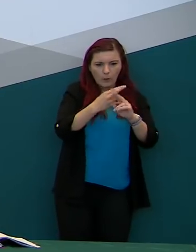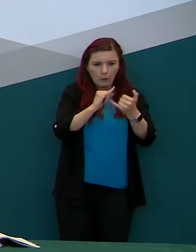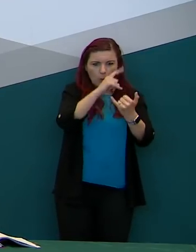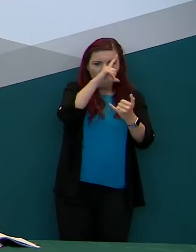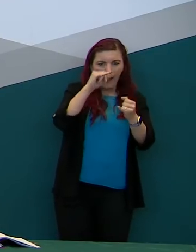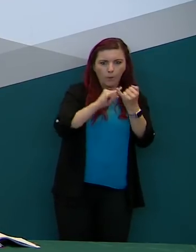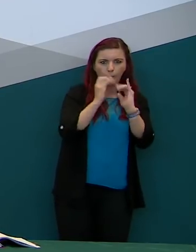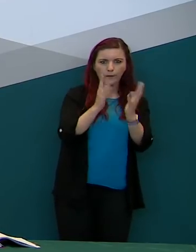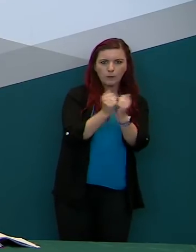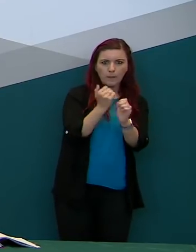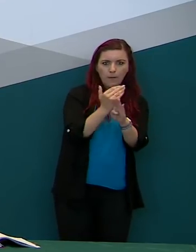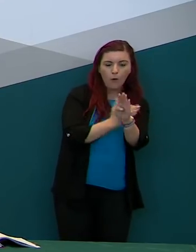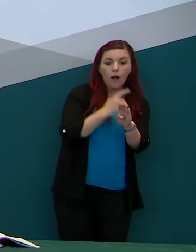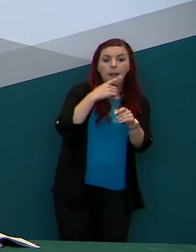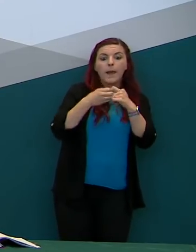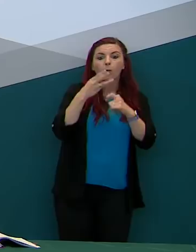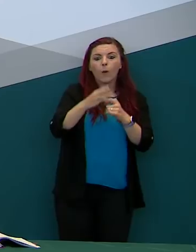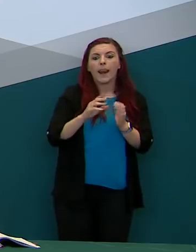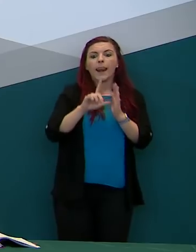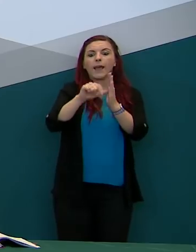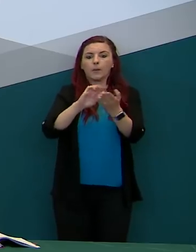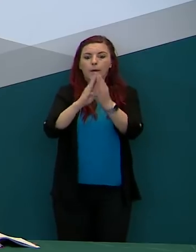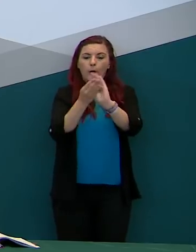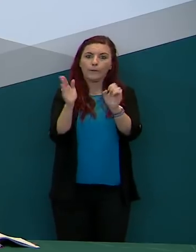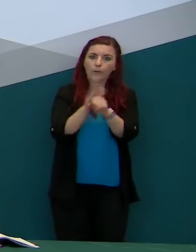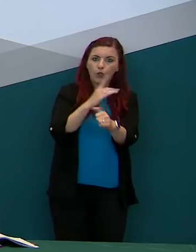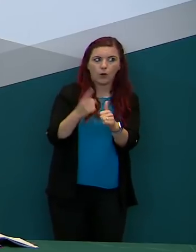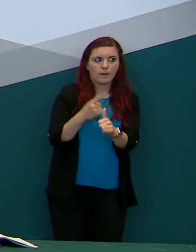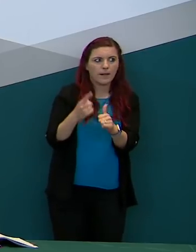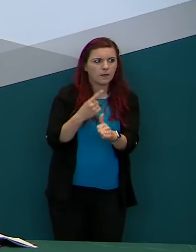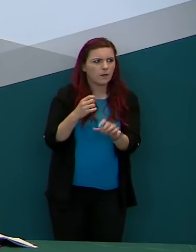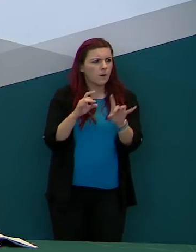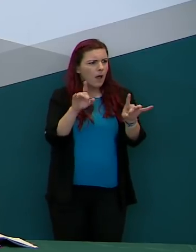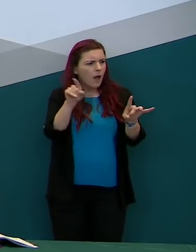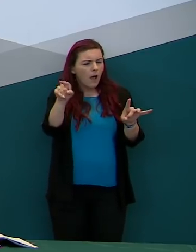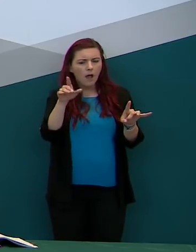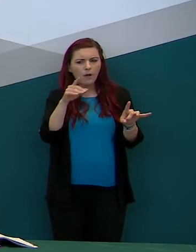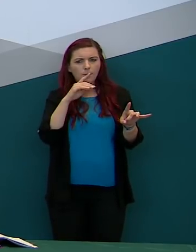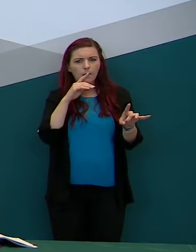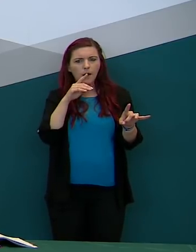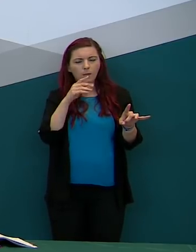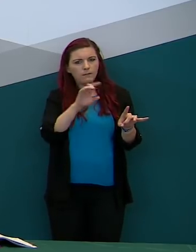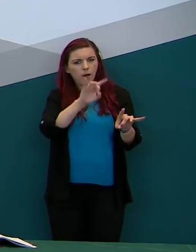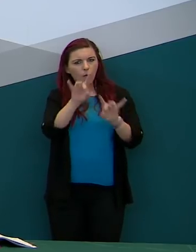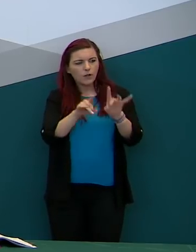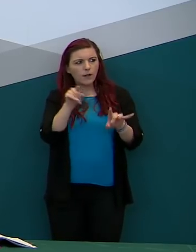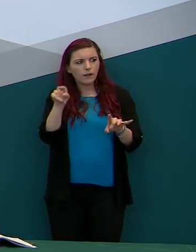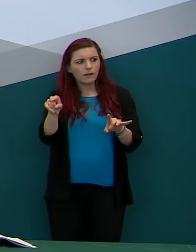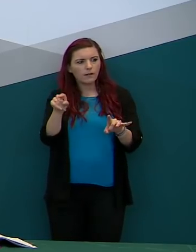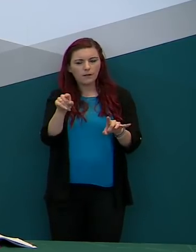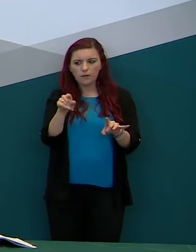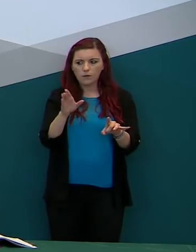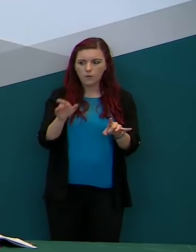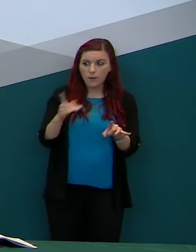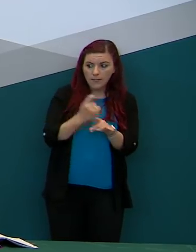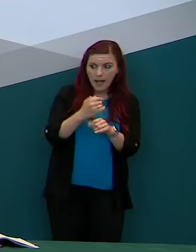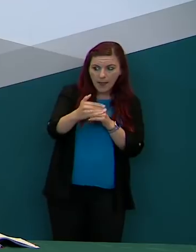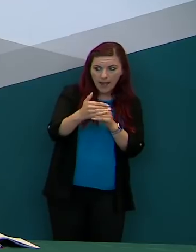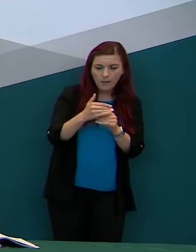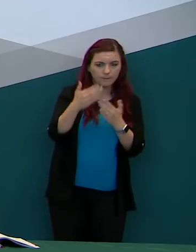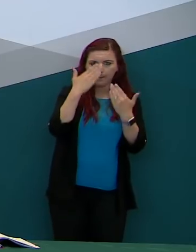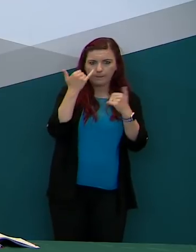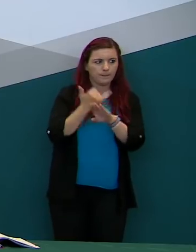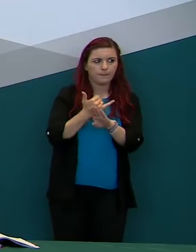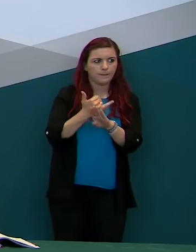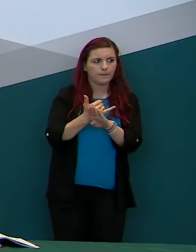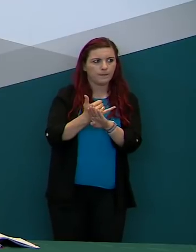text. And how about the systems talking to each other that Cillian mentioned, the Apple? And I can't give you a timeline that, but I'll come back on that.